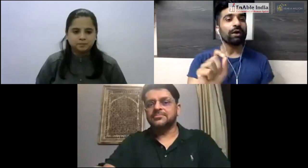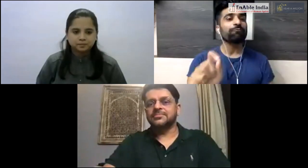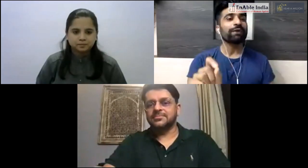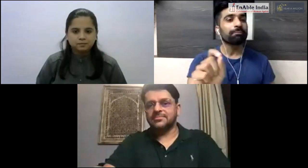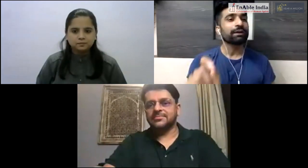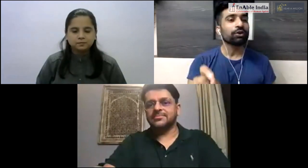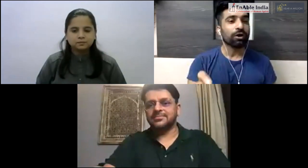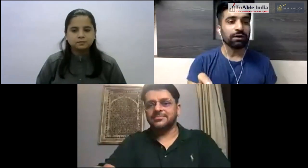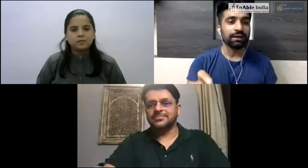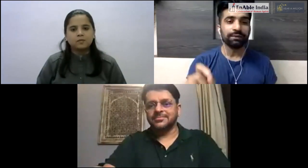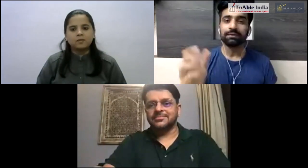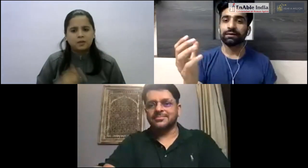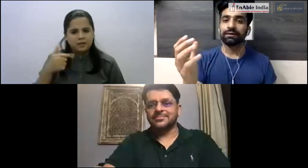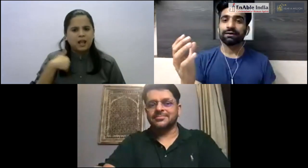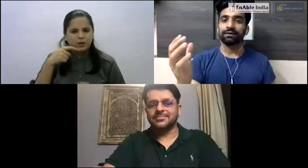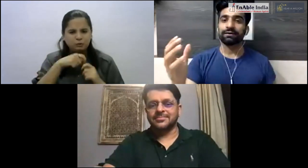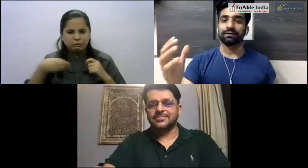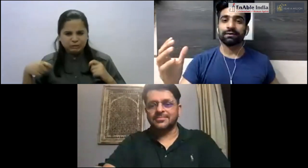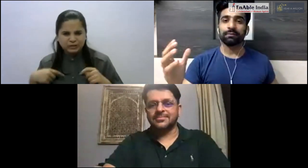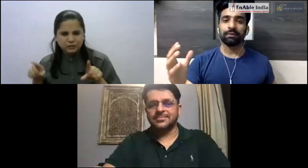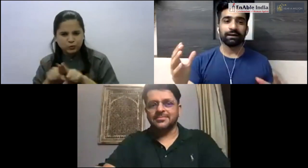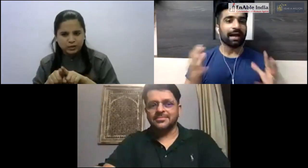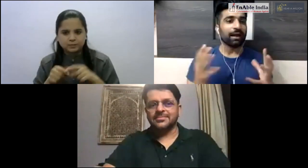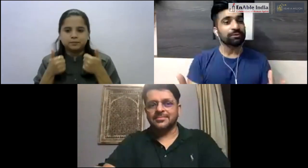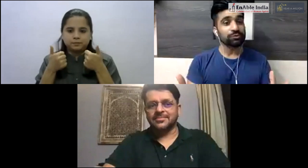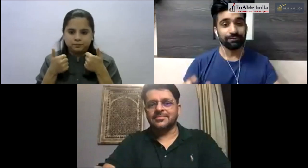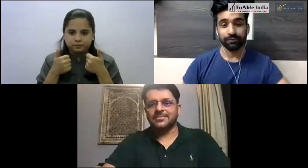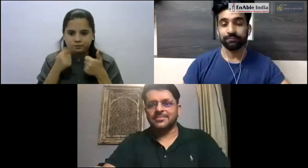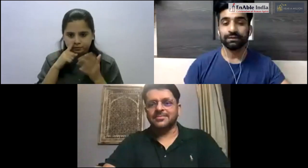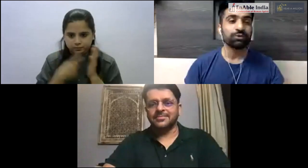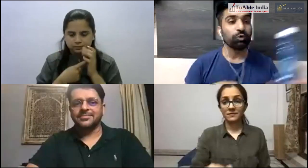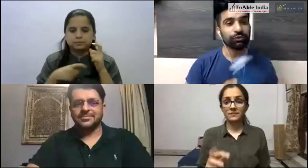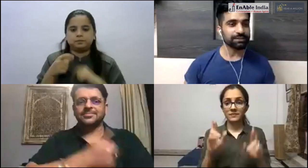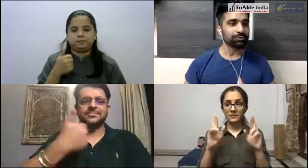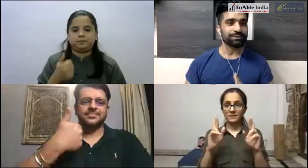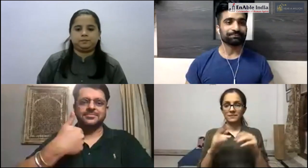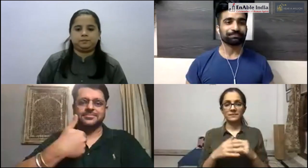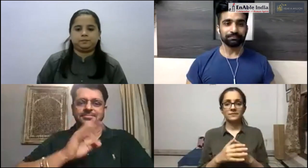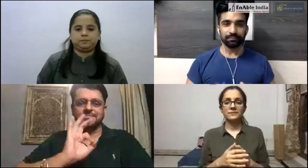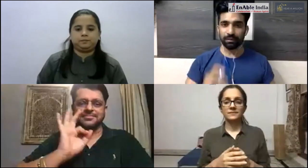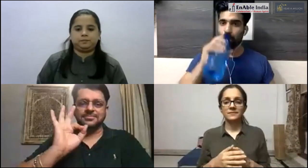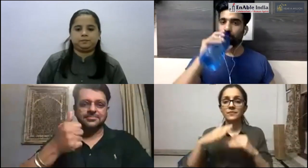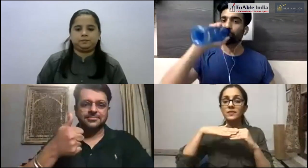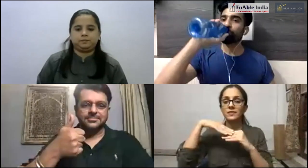I know I went a bit longer, Alim, uh, but I hope this was helpful. Let's go for the next question.